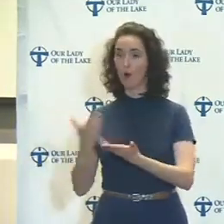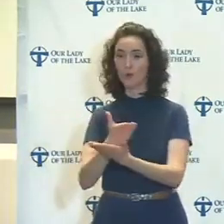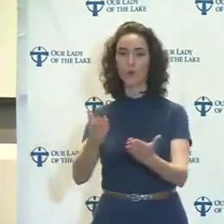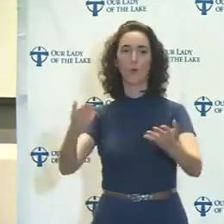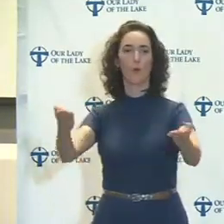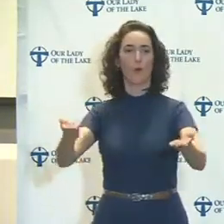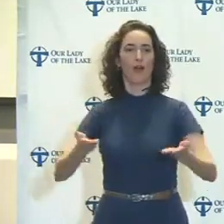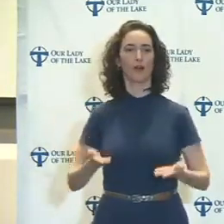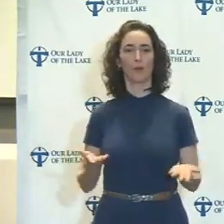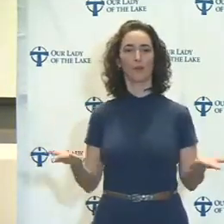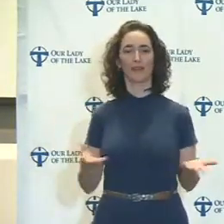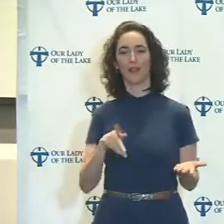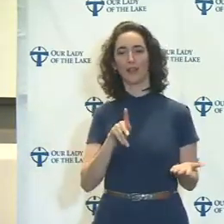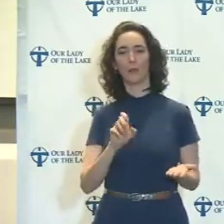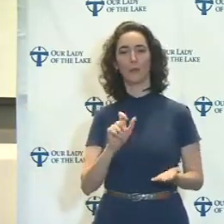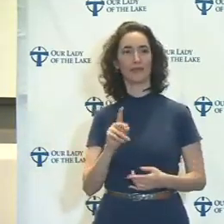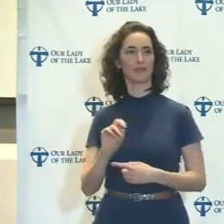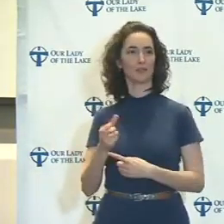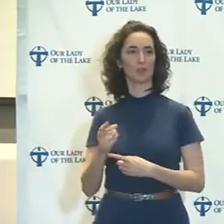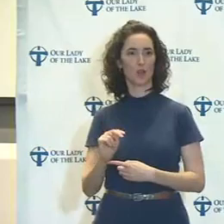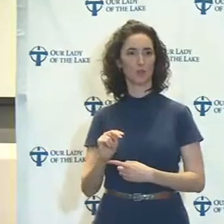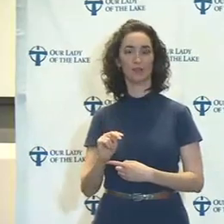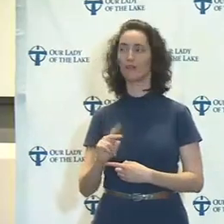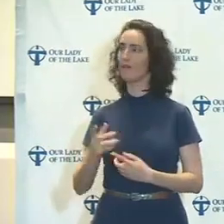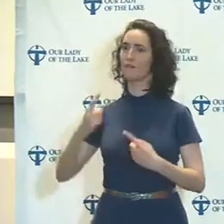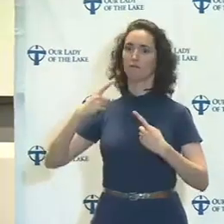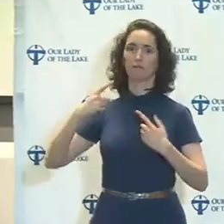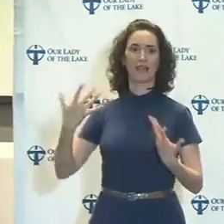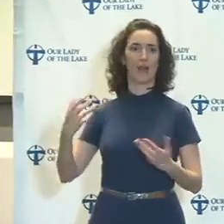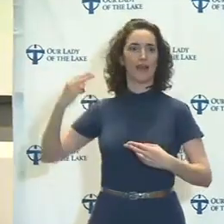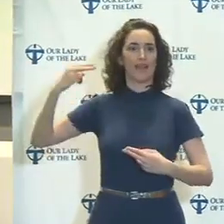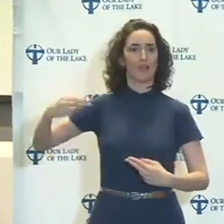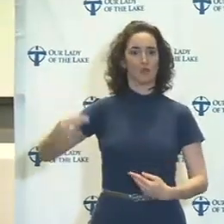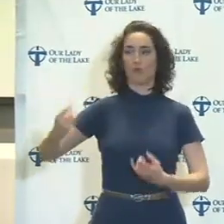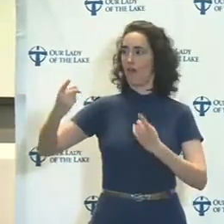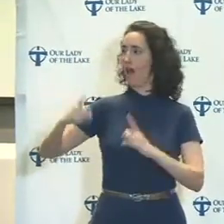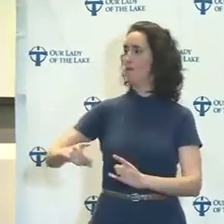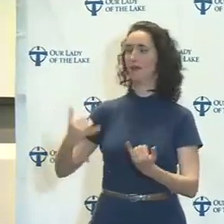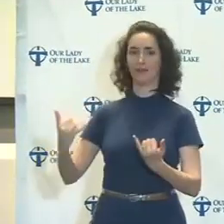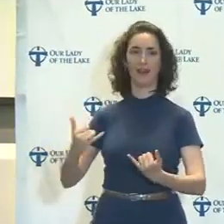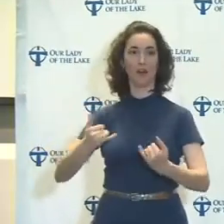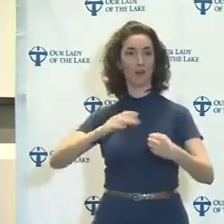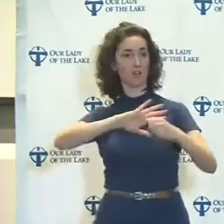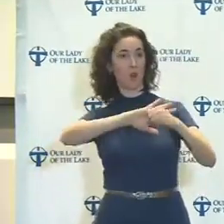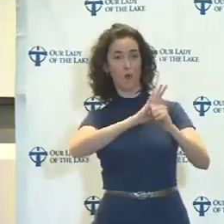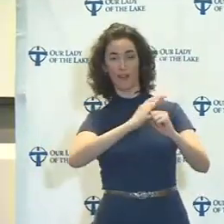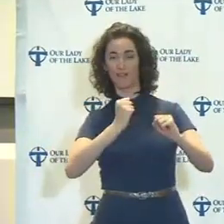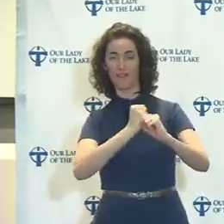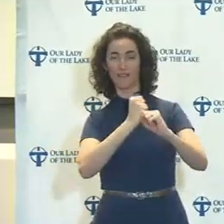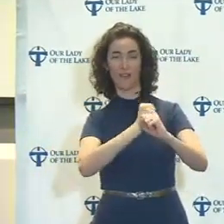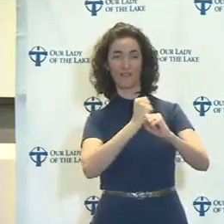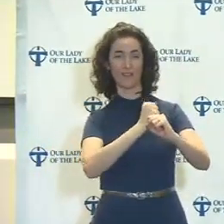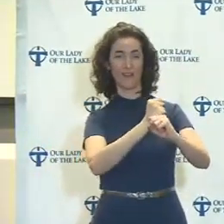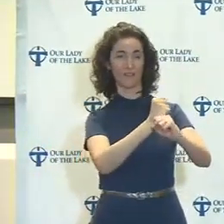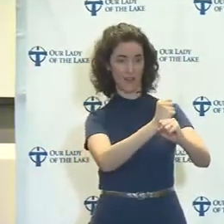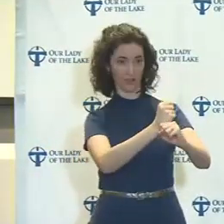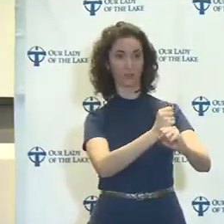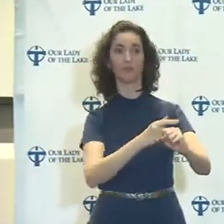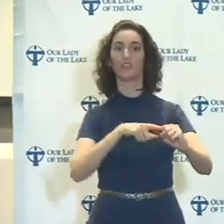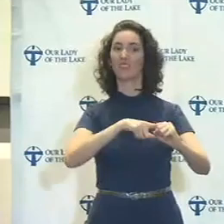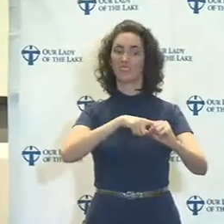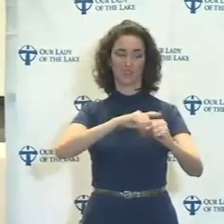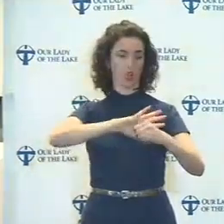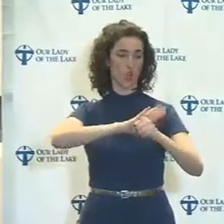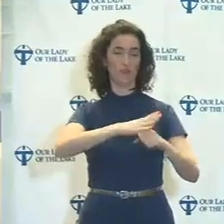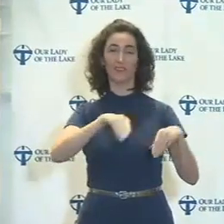to Pennington today to mark a historic moment in our fight to overcome a coronavirus that has wrought much grief